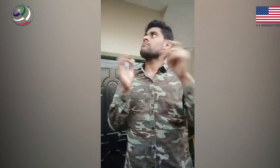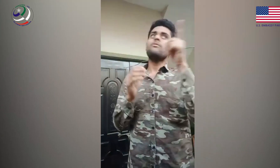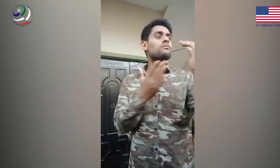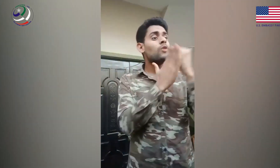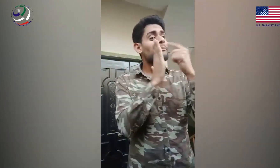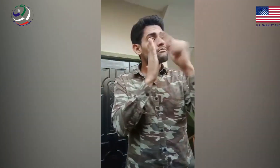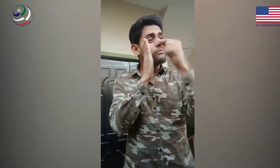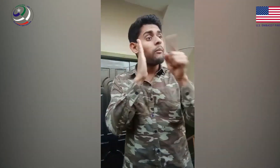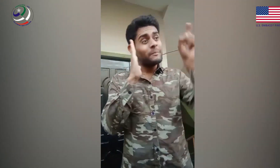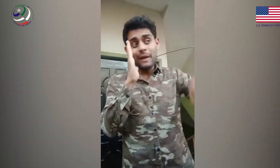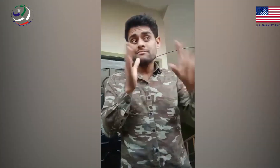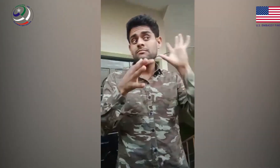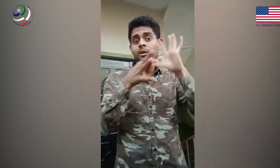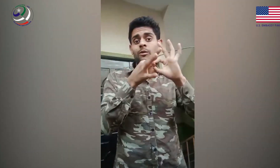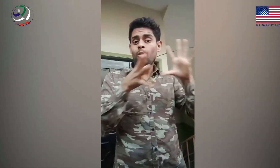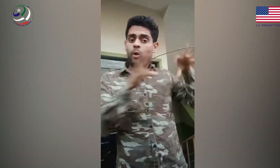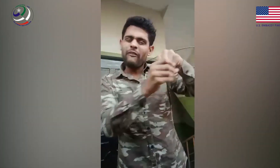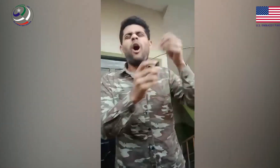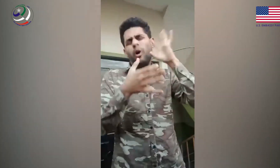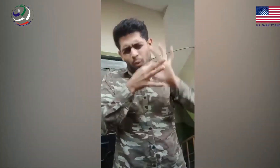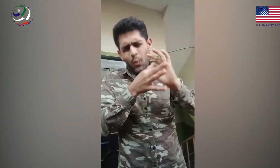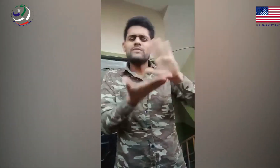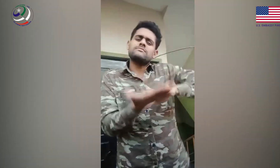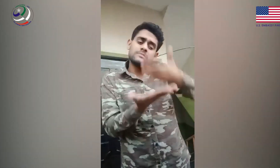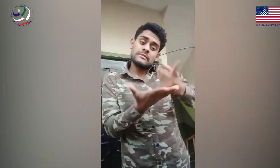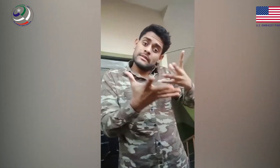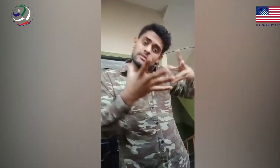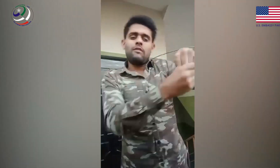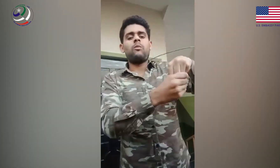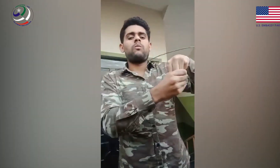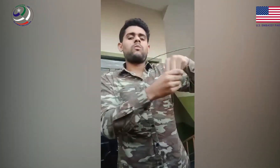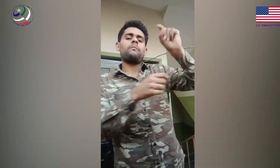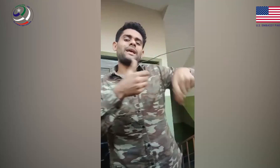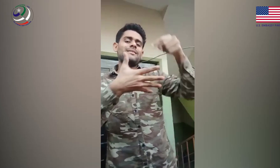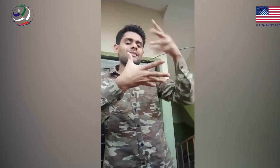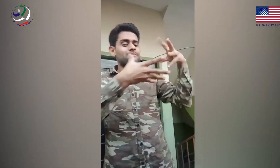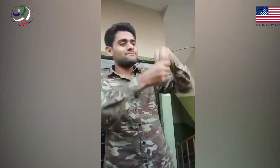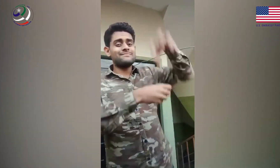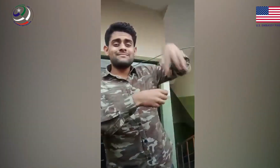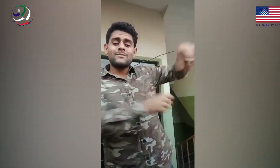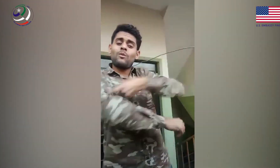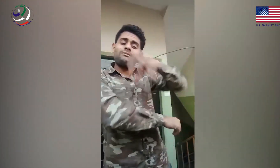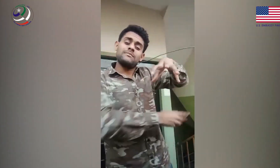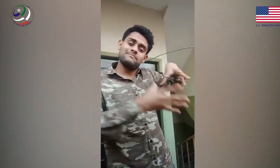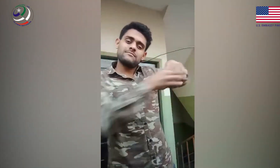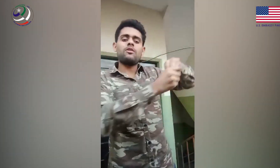Whenever the doctors or nurses are doing a checkup on a patient, they should have an interpreter available with them so they can explain to the